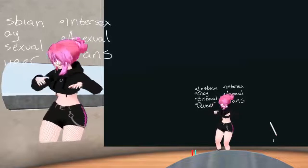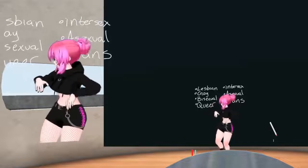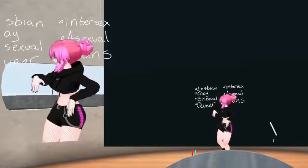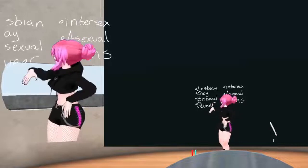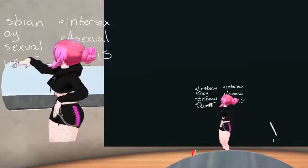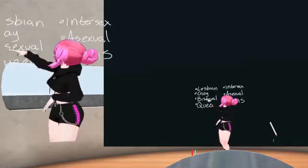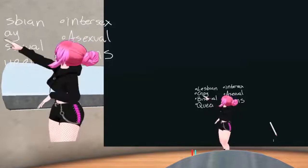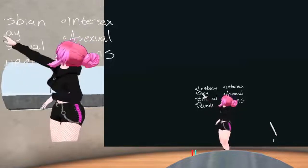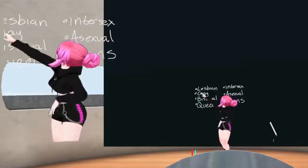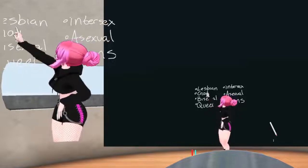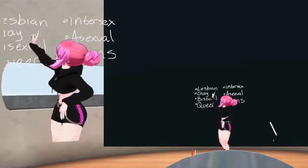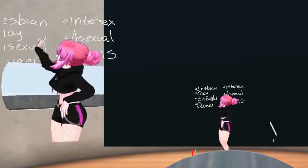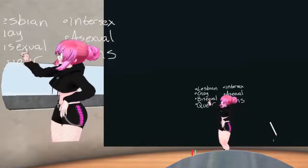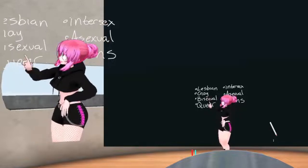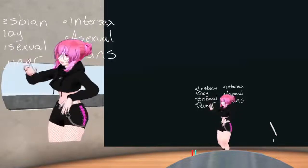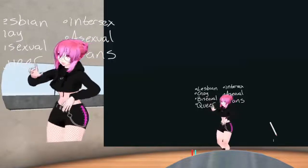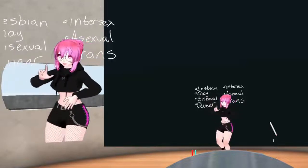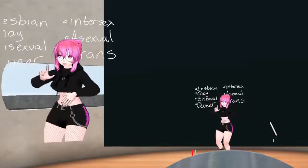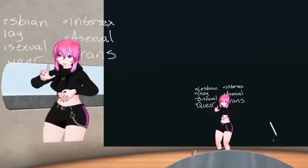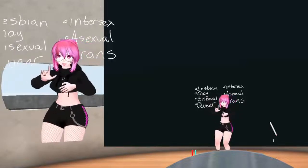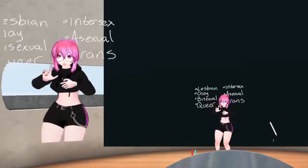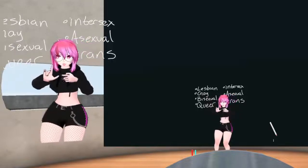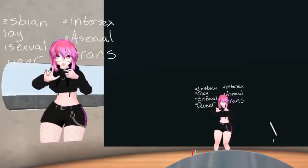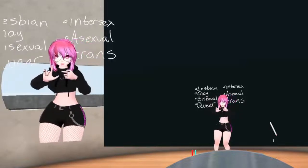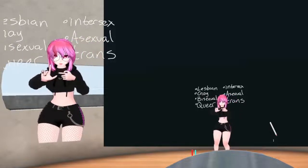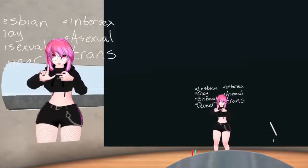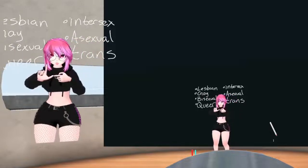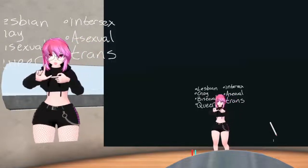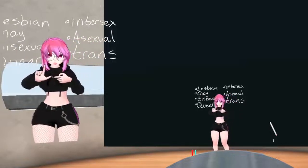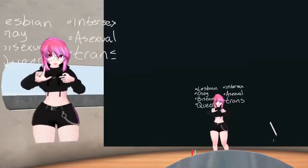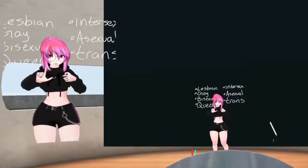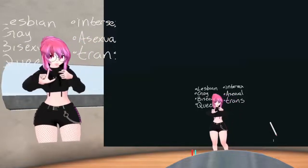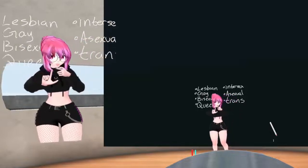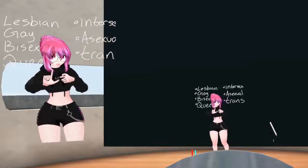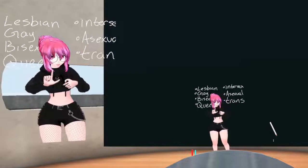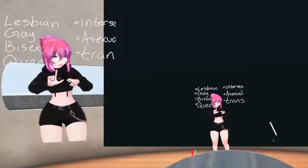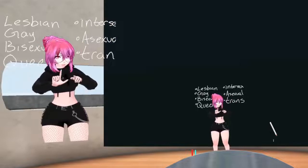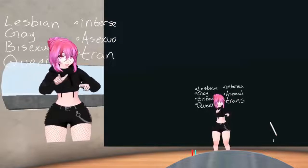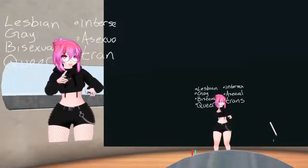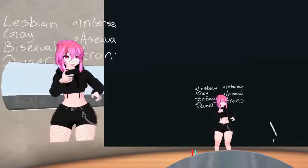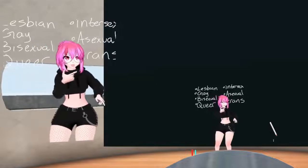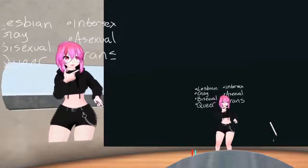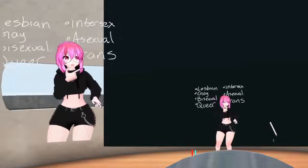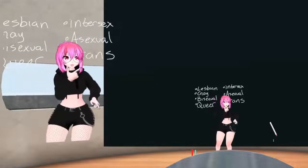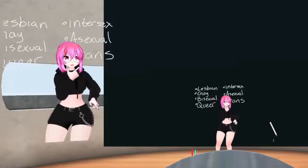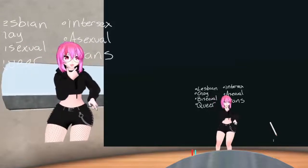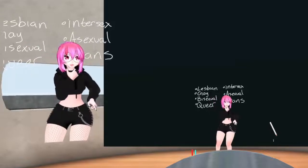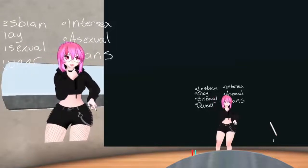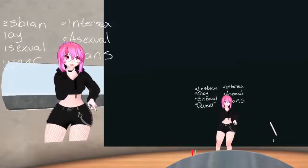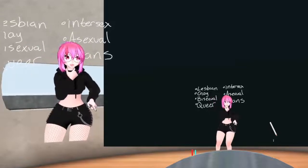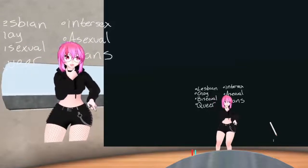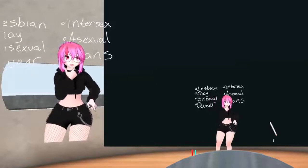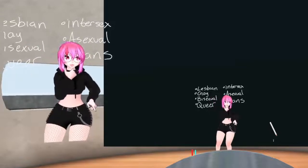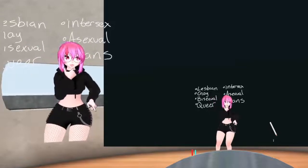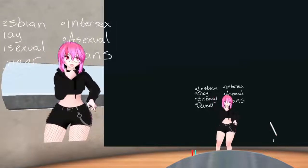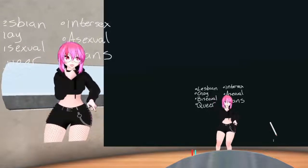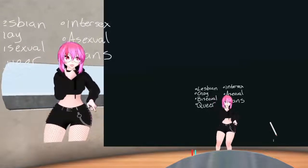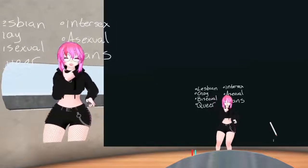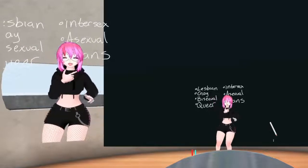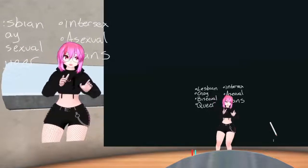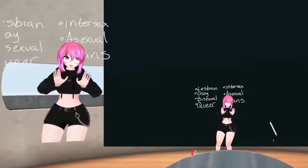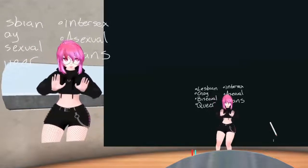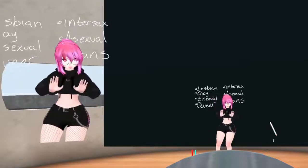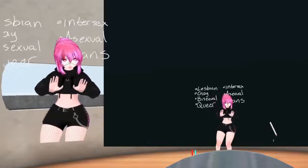of thoughts out. No, I'm kidding. So lesbian, you're gonna have an L for lesbian, and then you're just gonna put it right underneath your chin. I